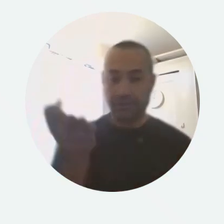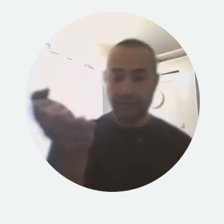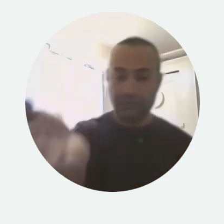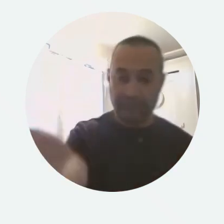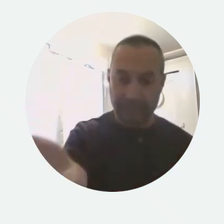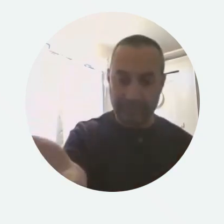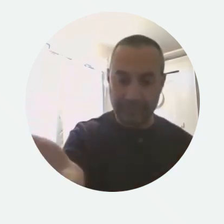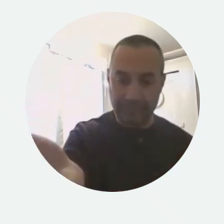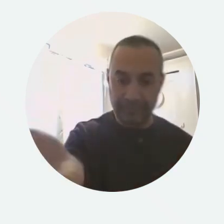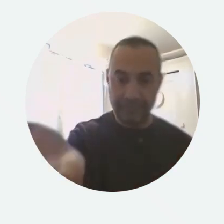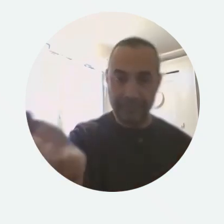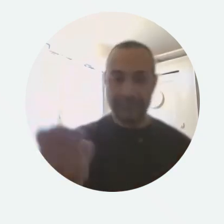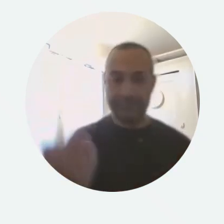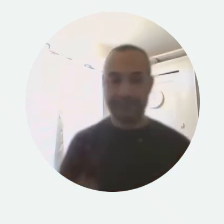to give.